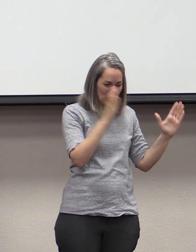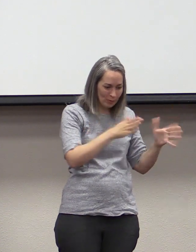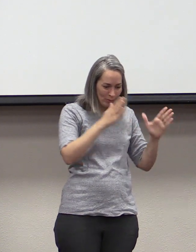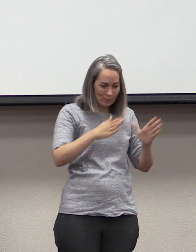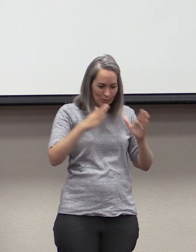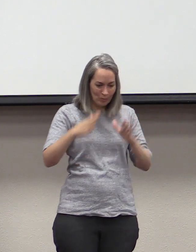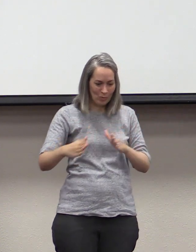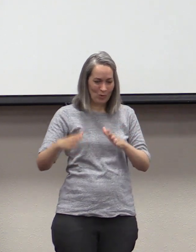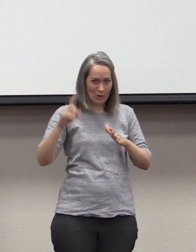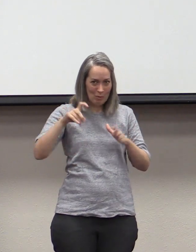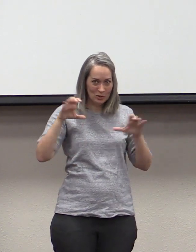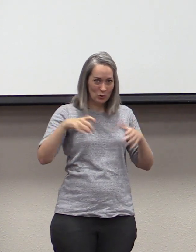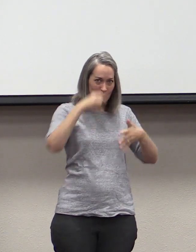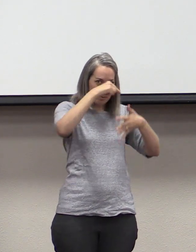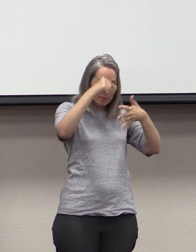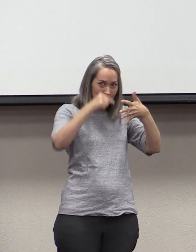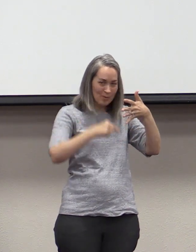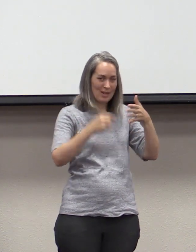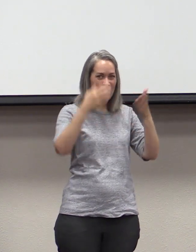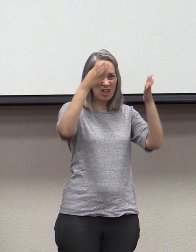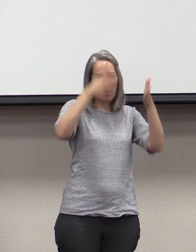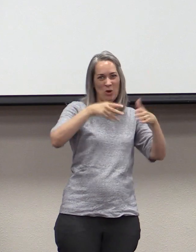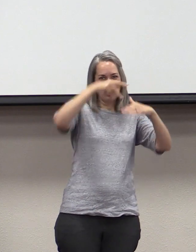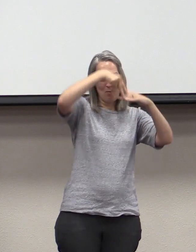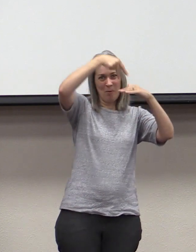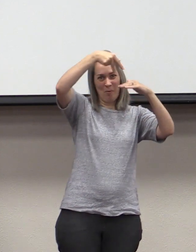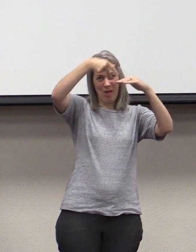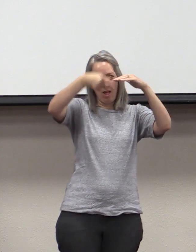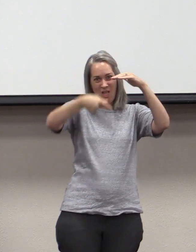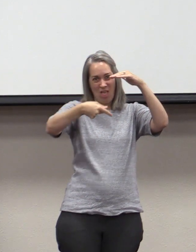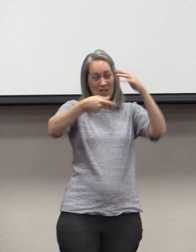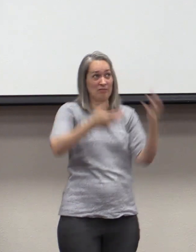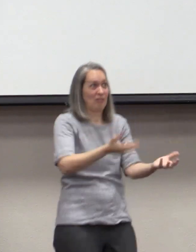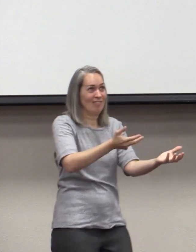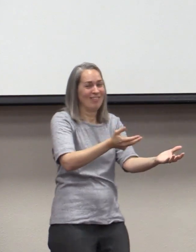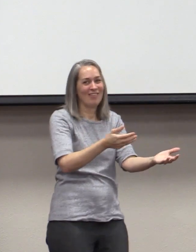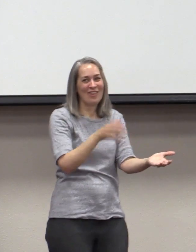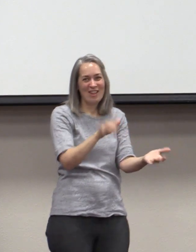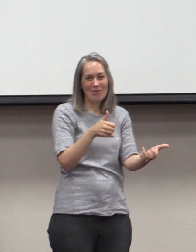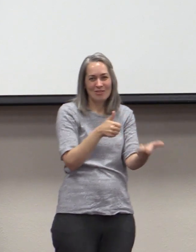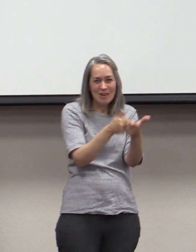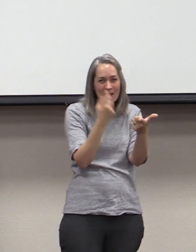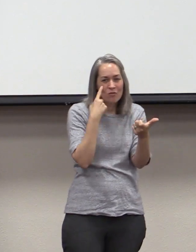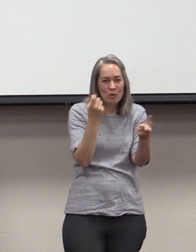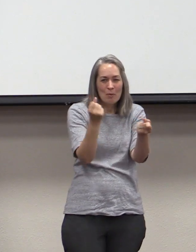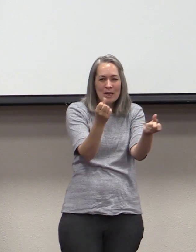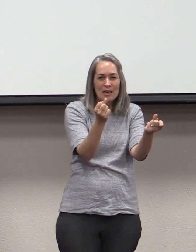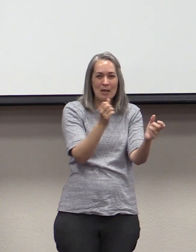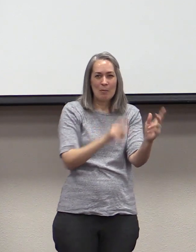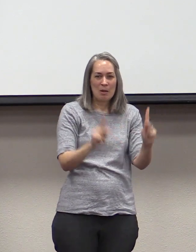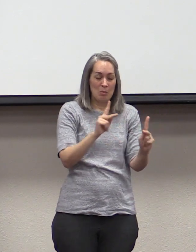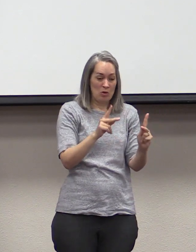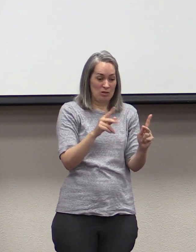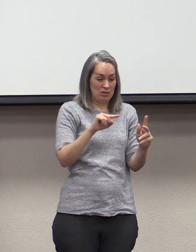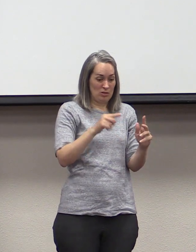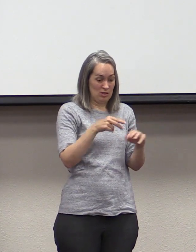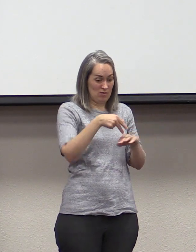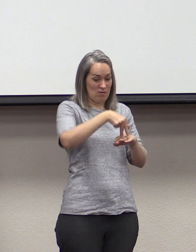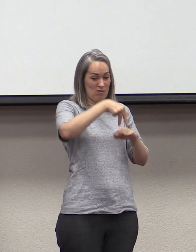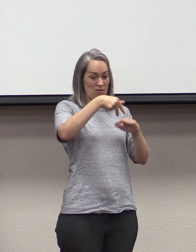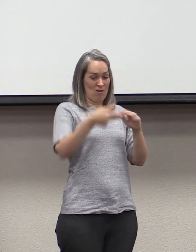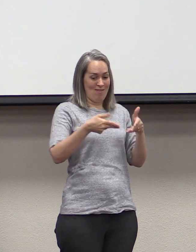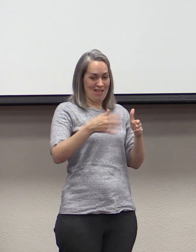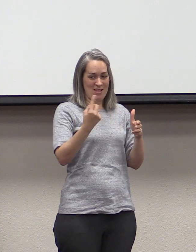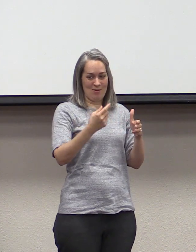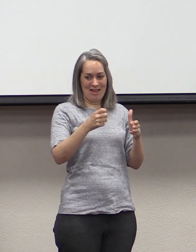fall, and that was a challenge. That part was a challenge for enough people. Just to fall back and let someone else catch you,